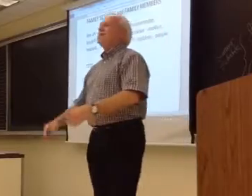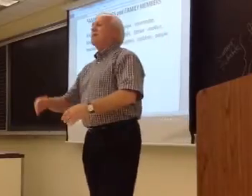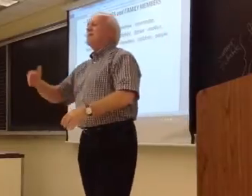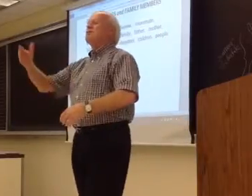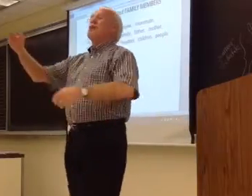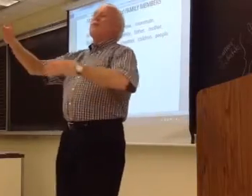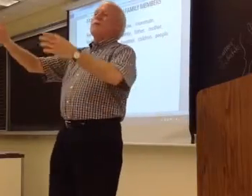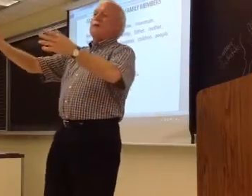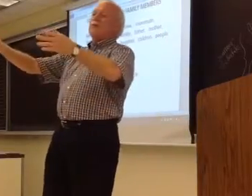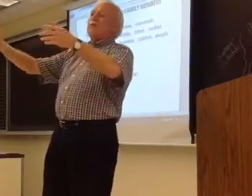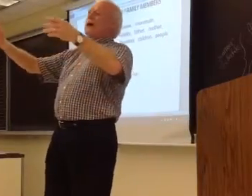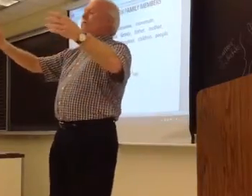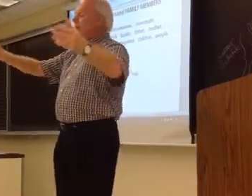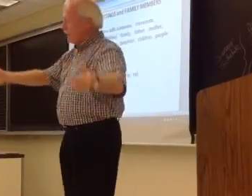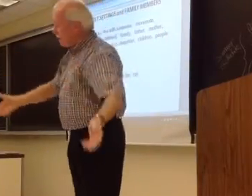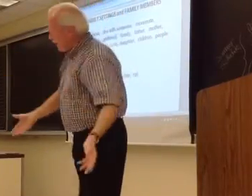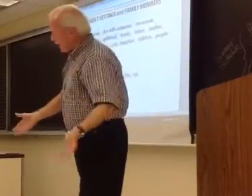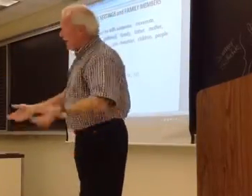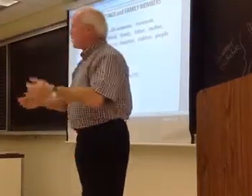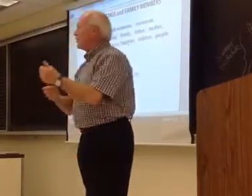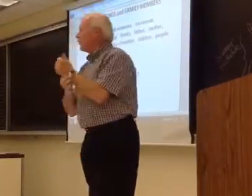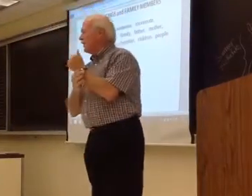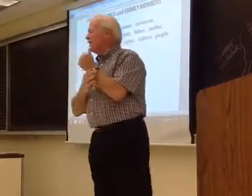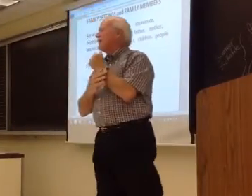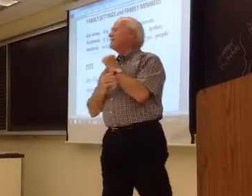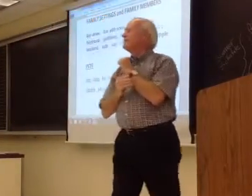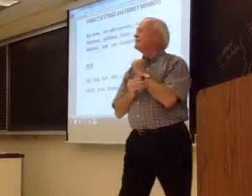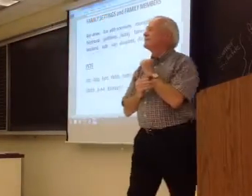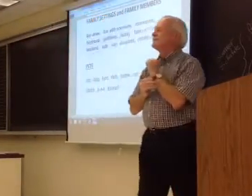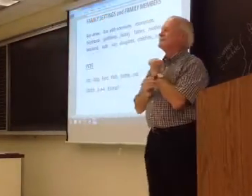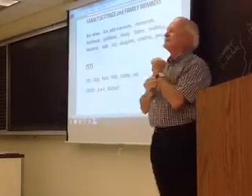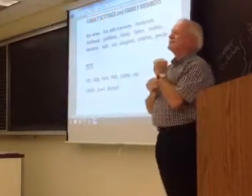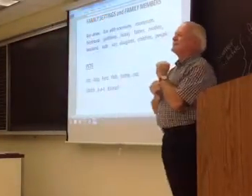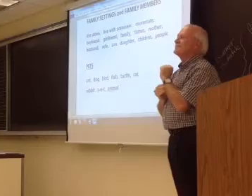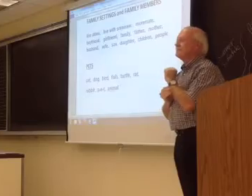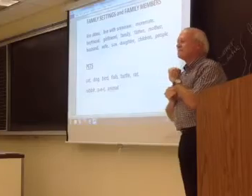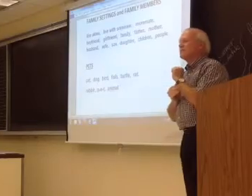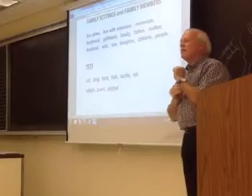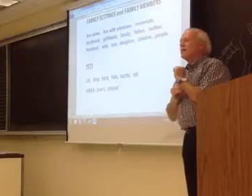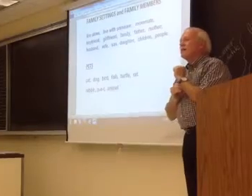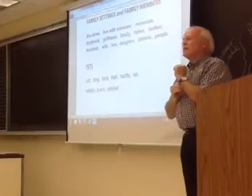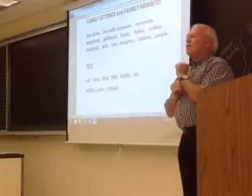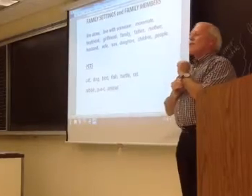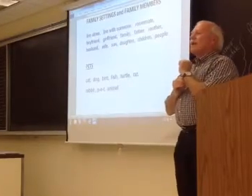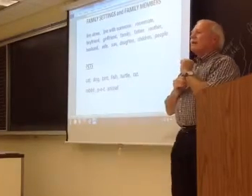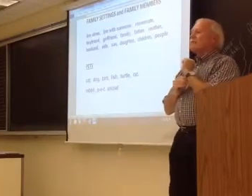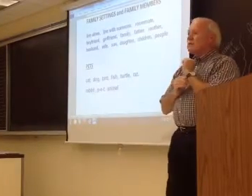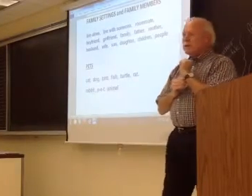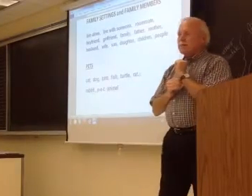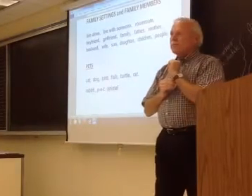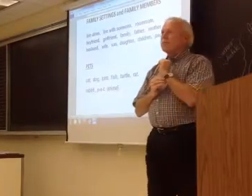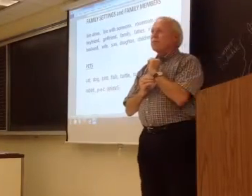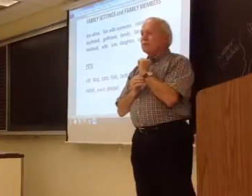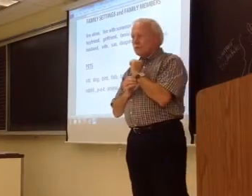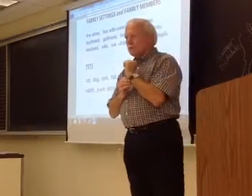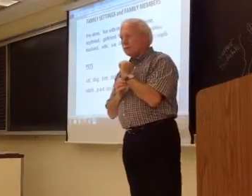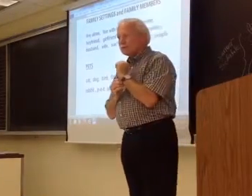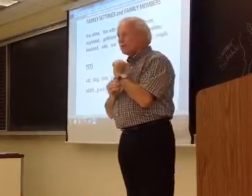Obviously, the gentleman here would not fit into that category. Not soft for it. But what I have seen come through the front door